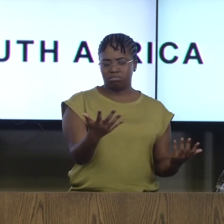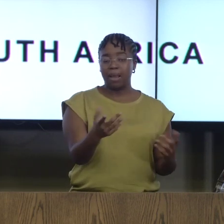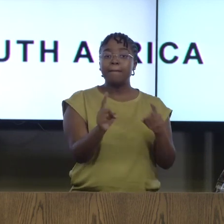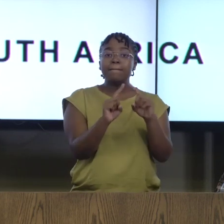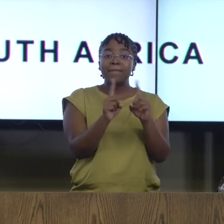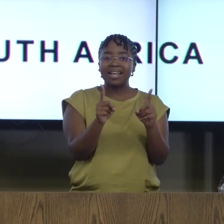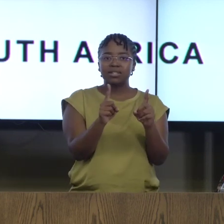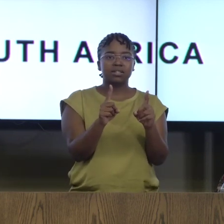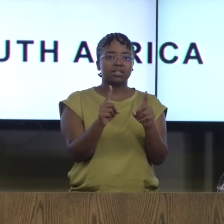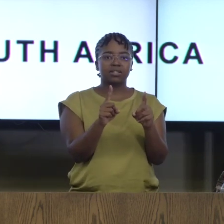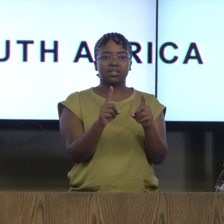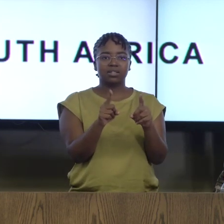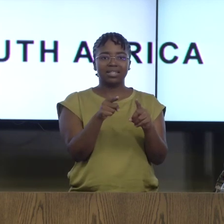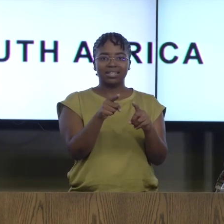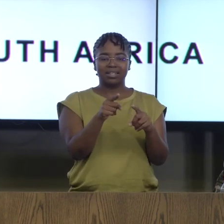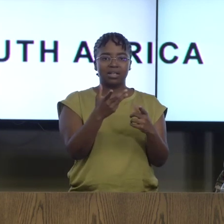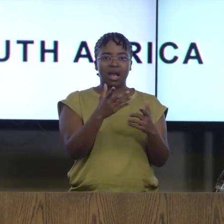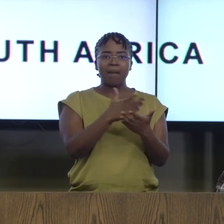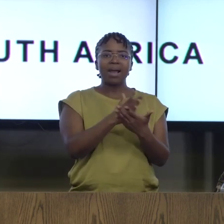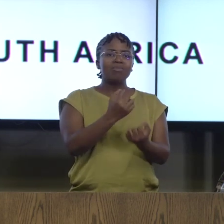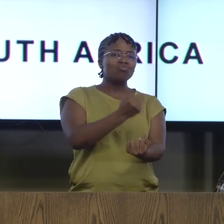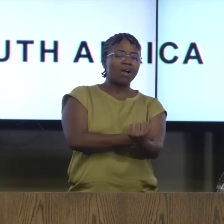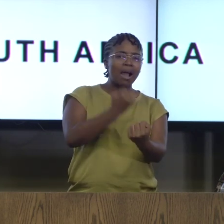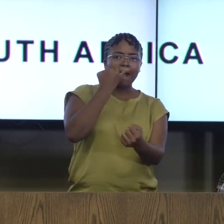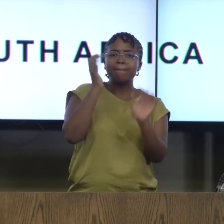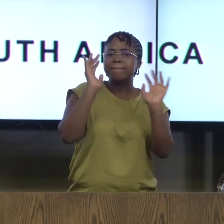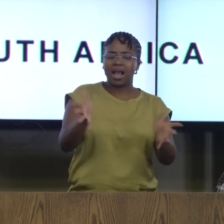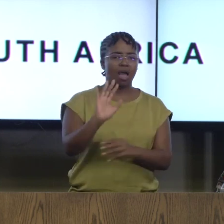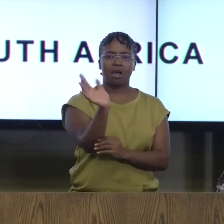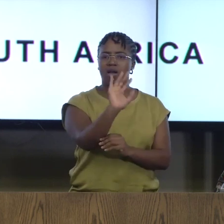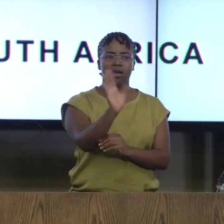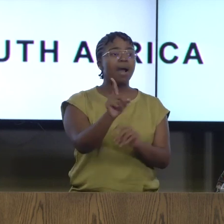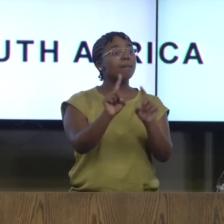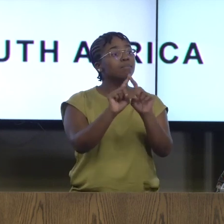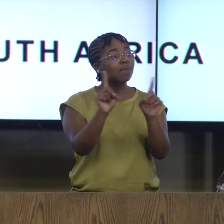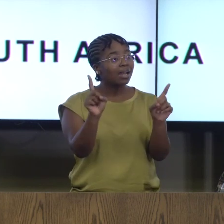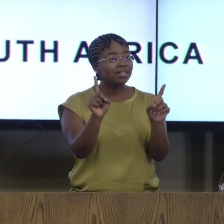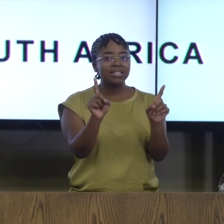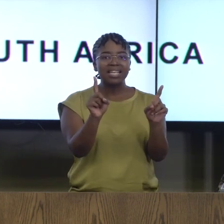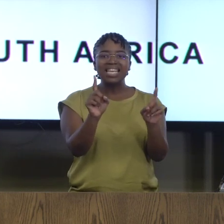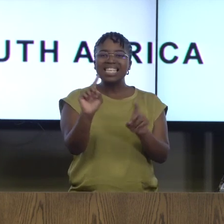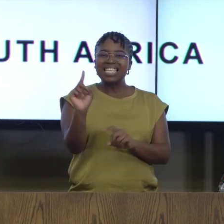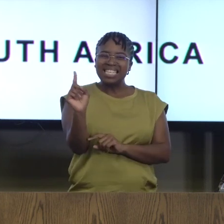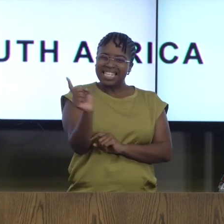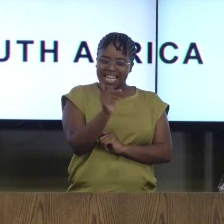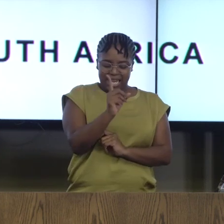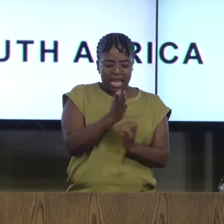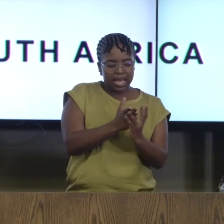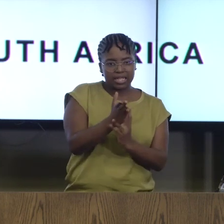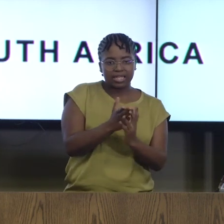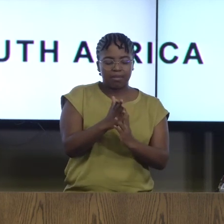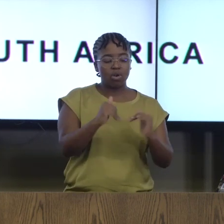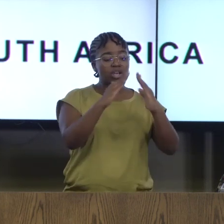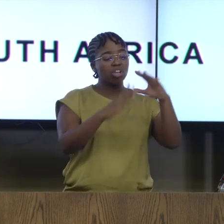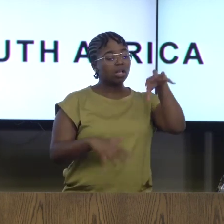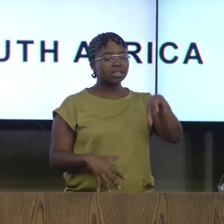it's beyond the issue yalabo who are drug abusers. It's also about what will be accessible in those